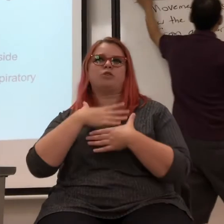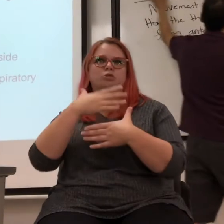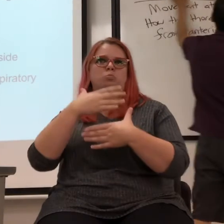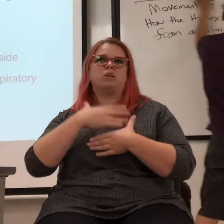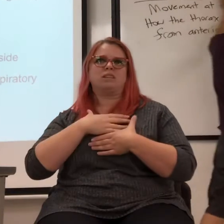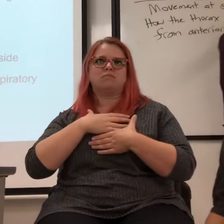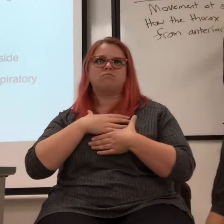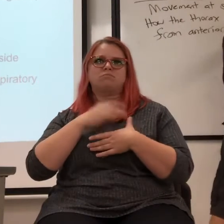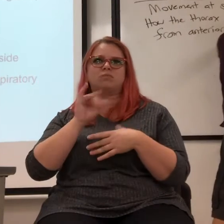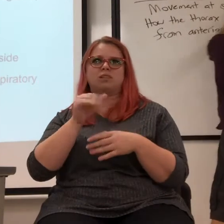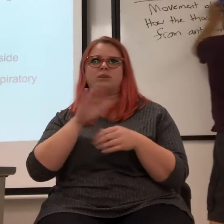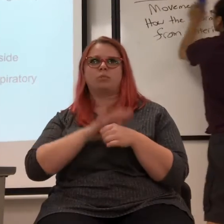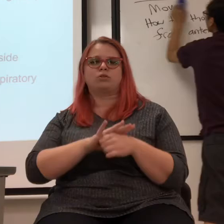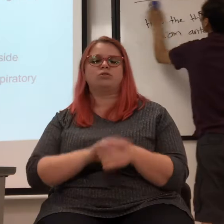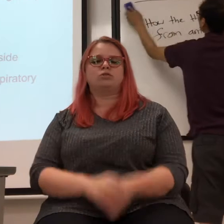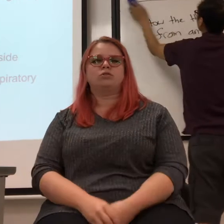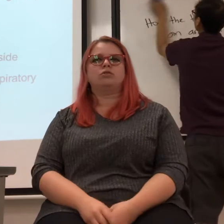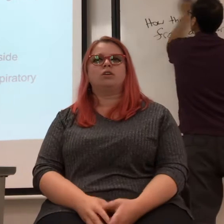its pressure.